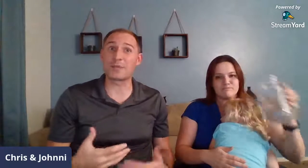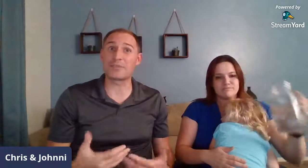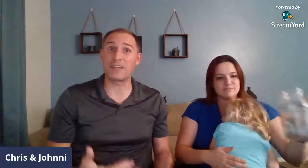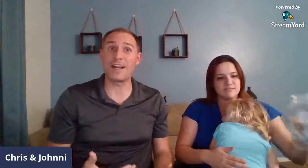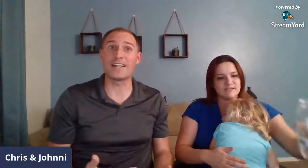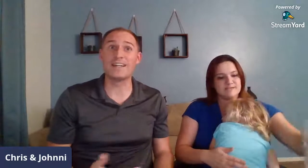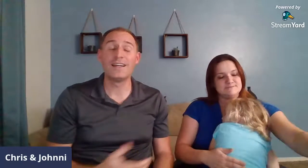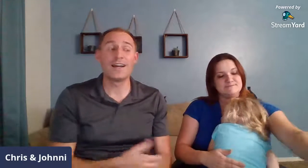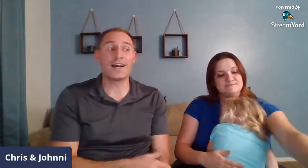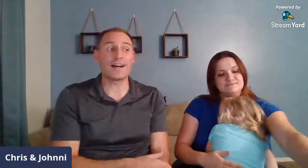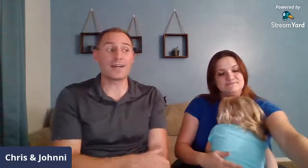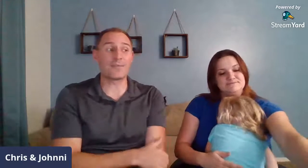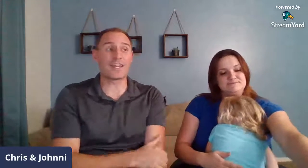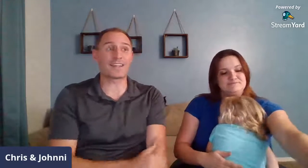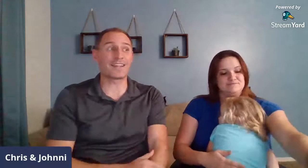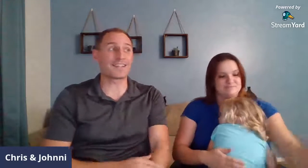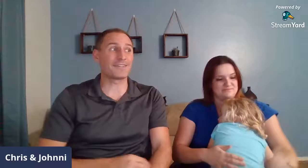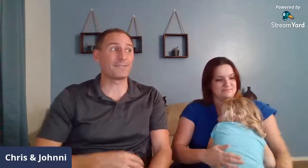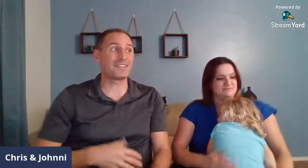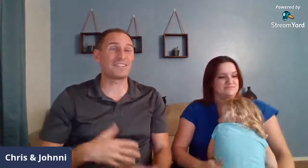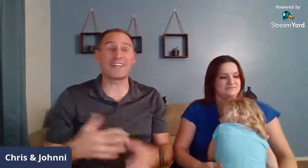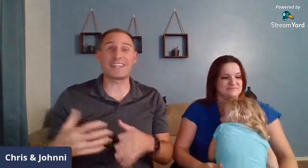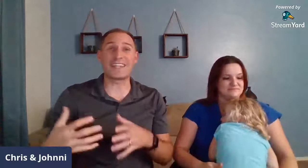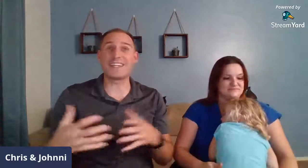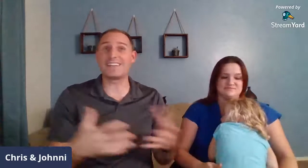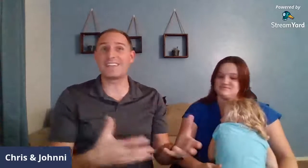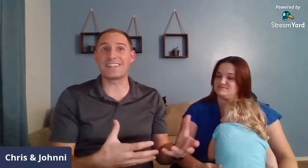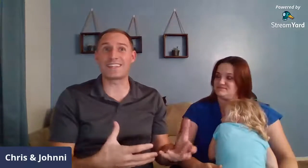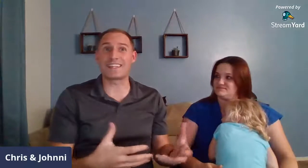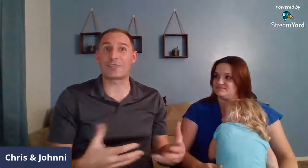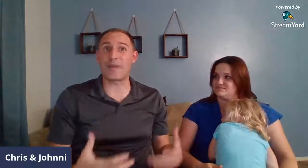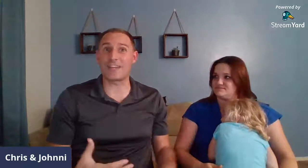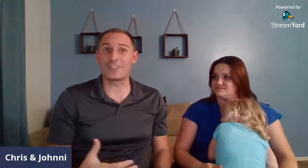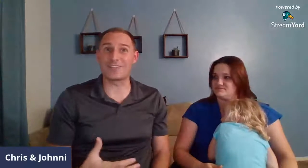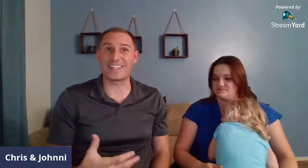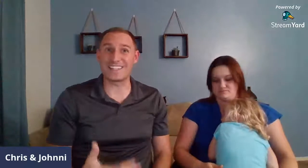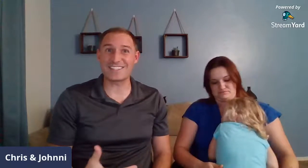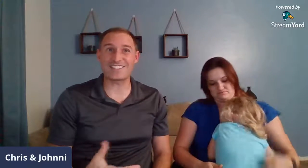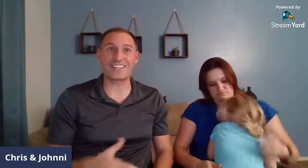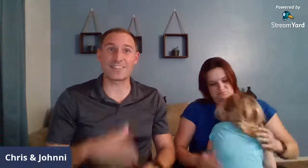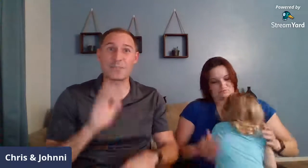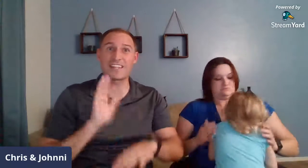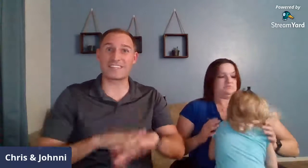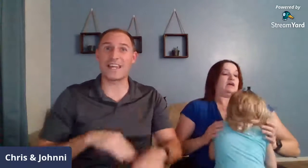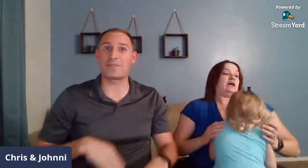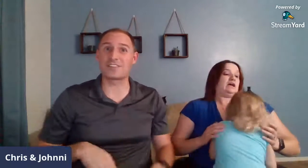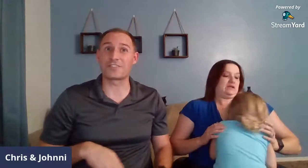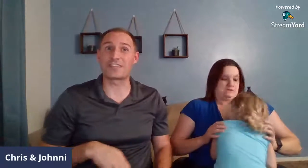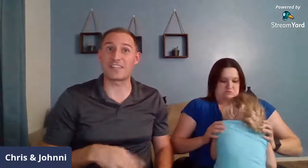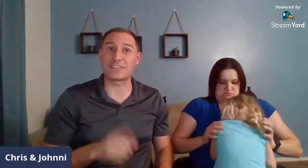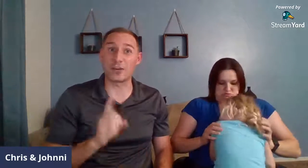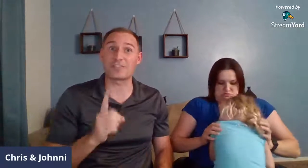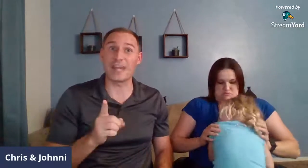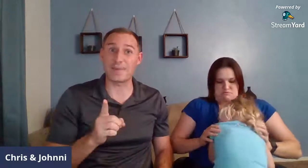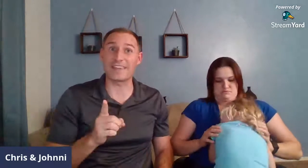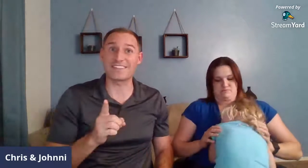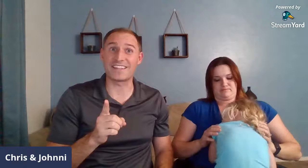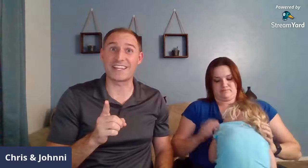were taught. And if we signed anything in grammatical English, they would slap us on the wrist, no, stop that. That's not